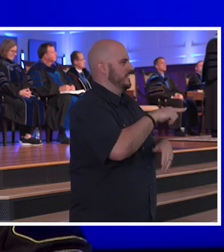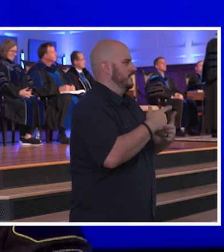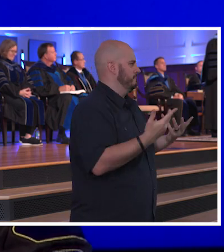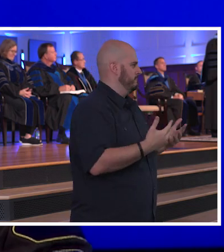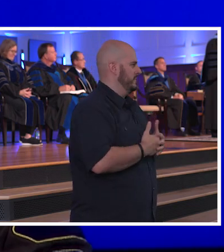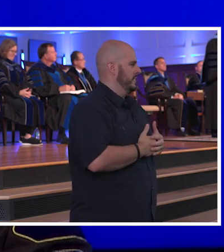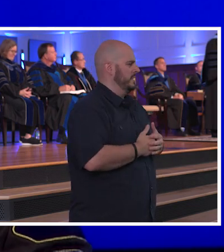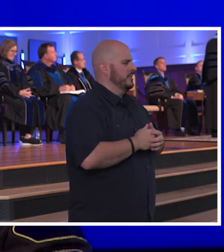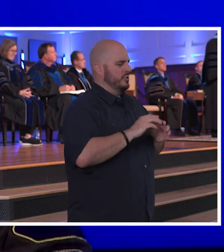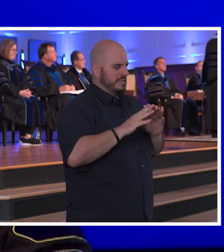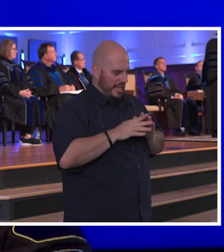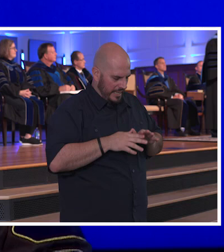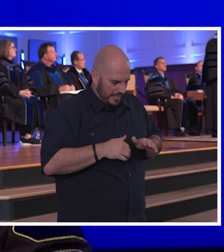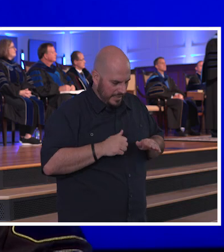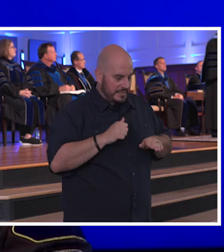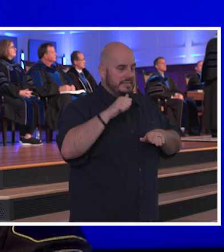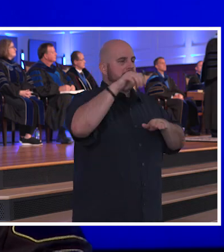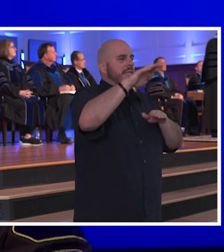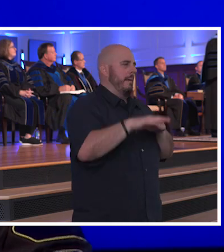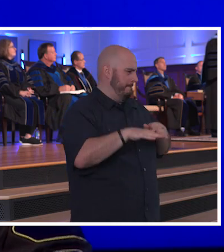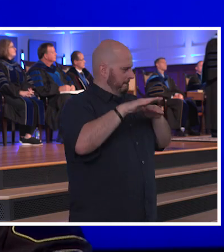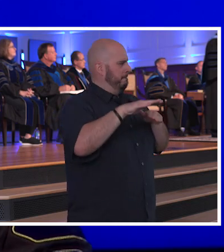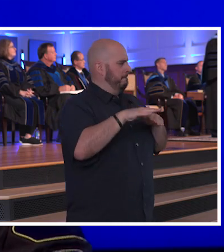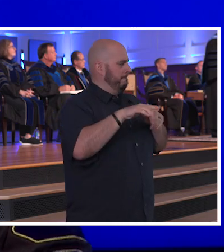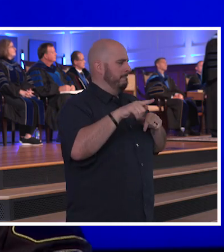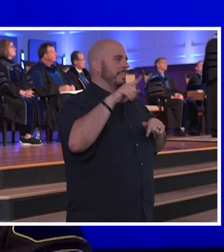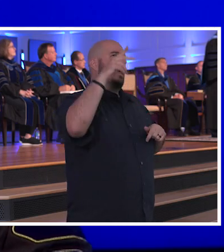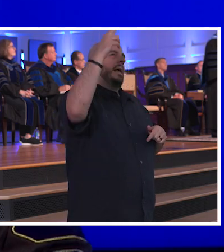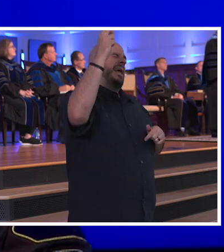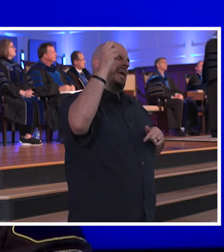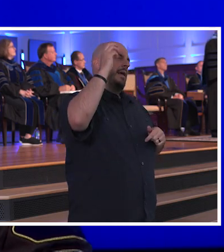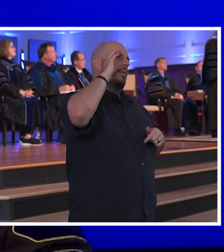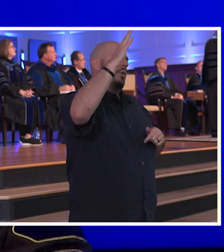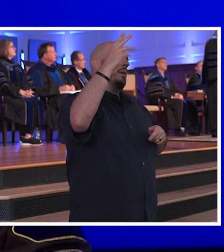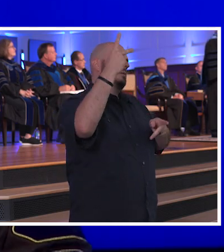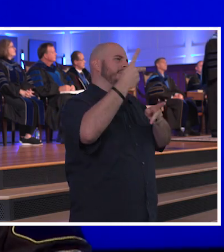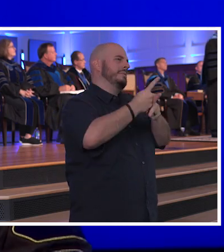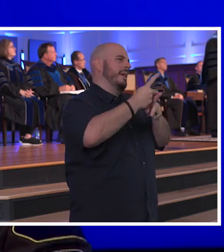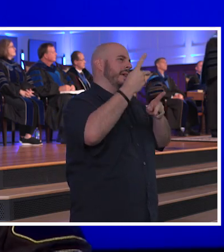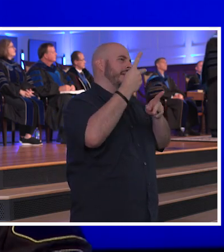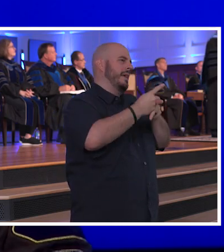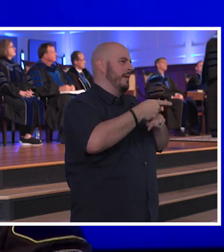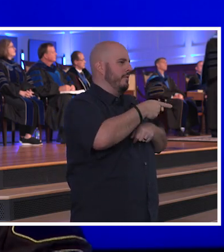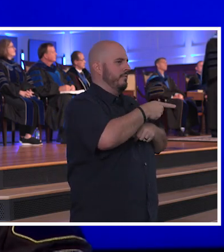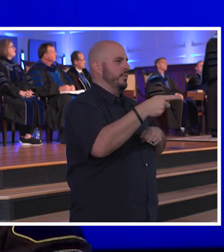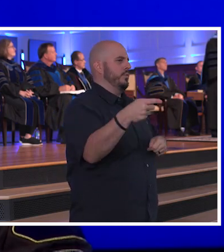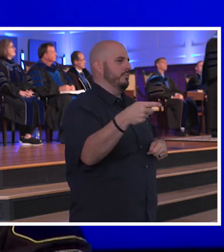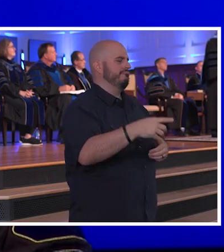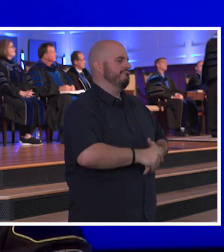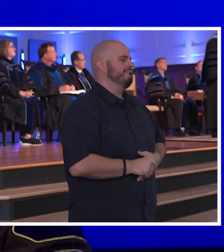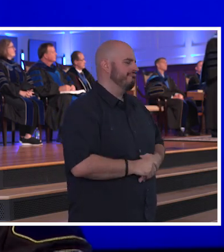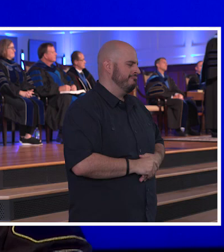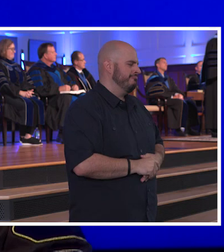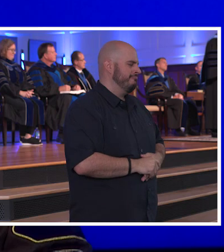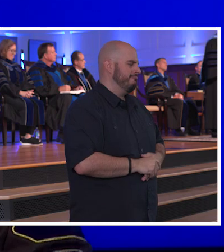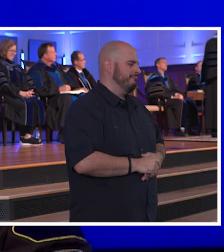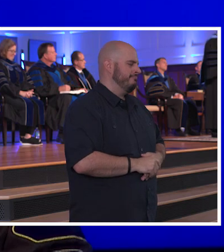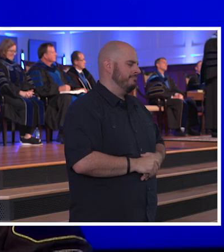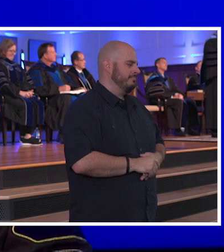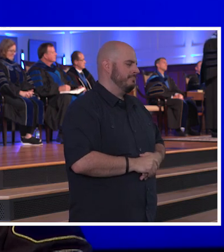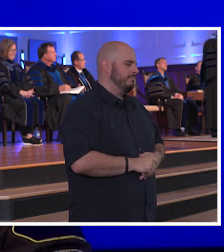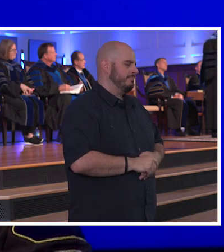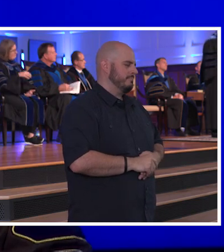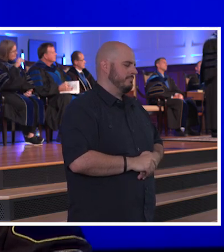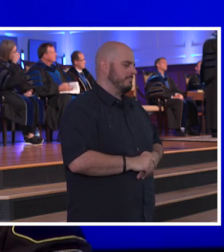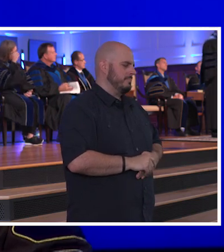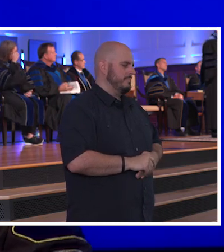step, and He will take care of you. Now, I have a very